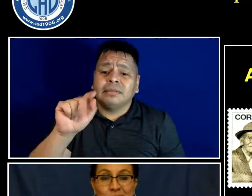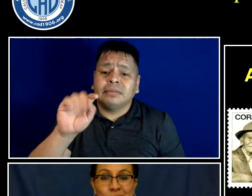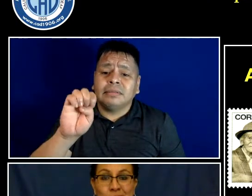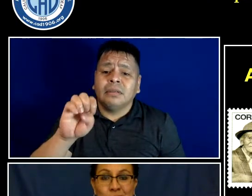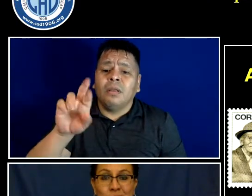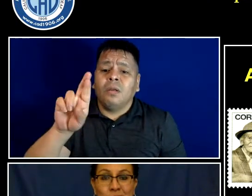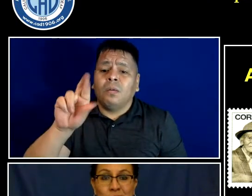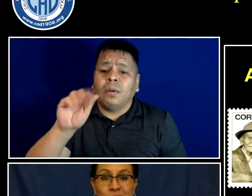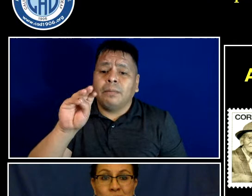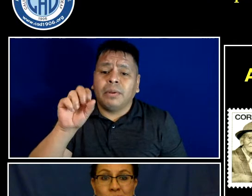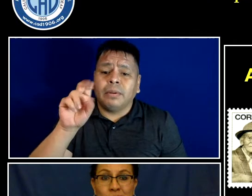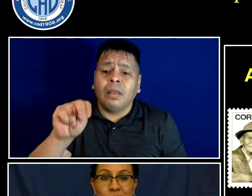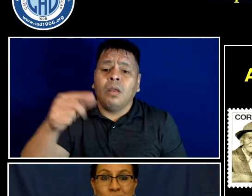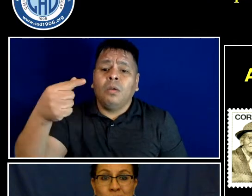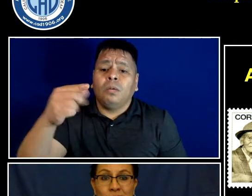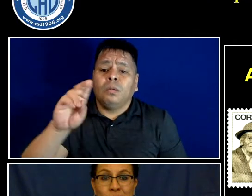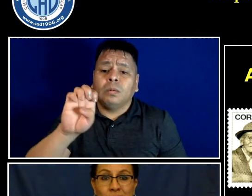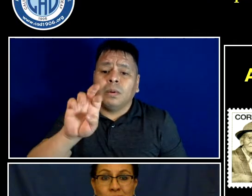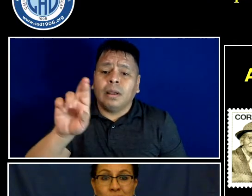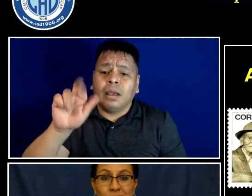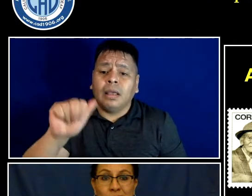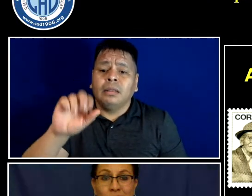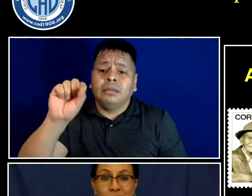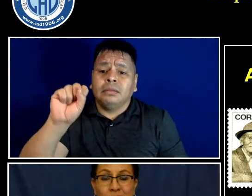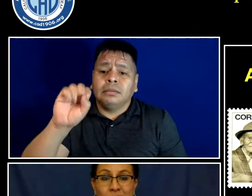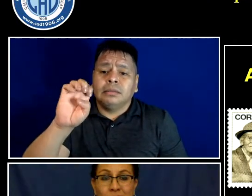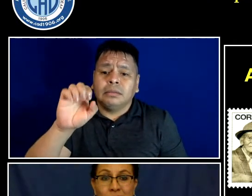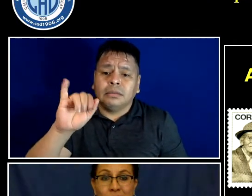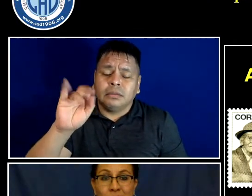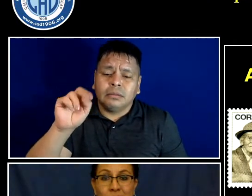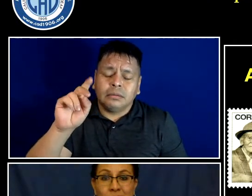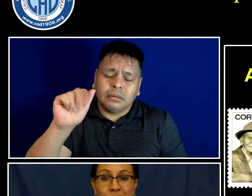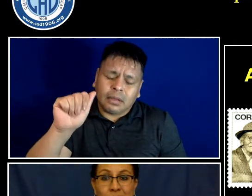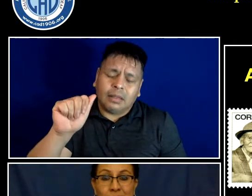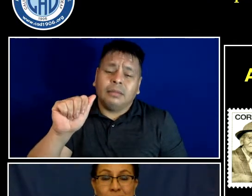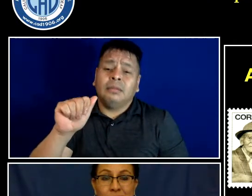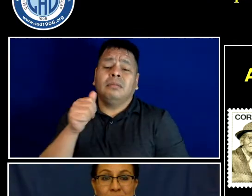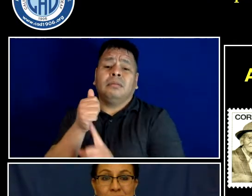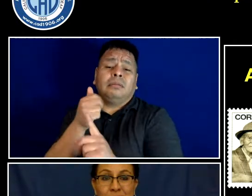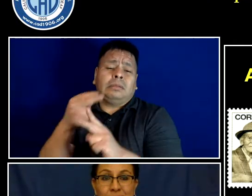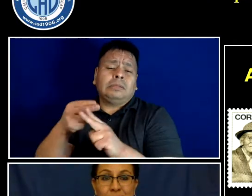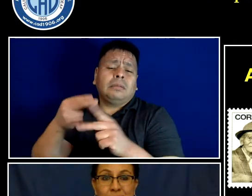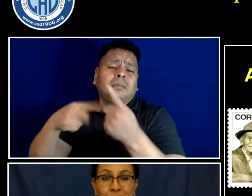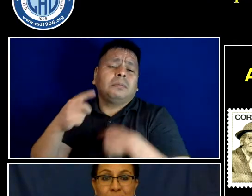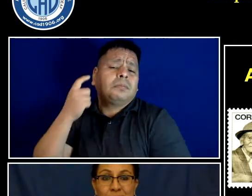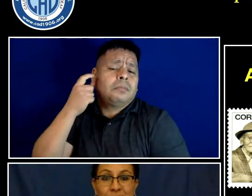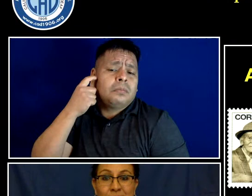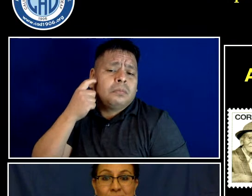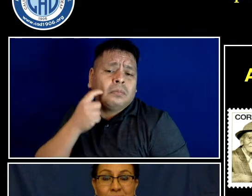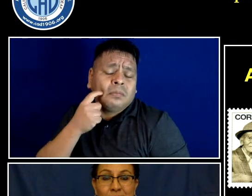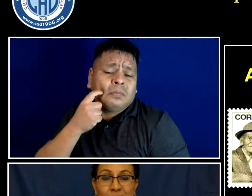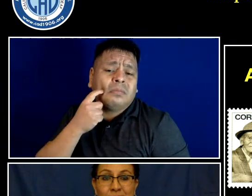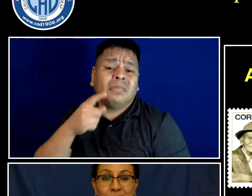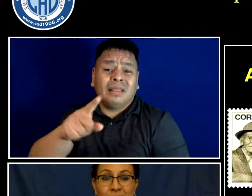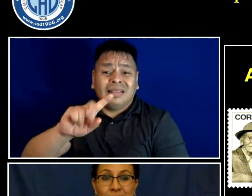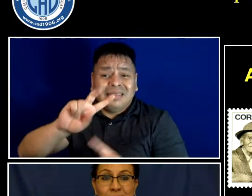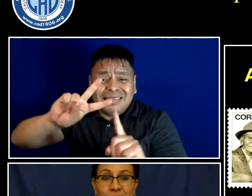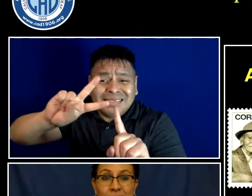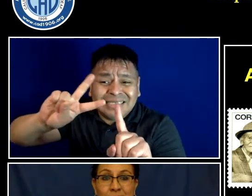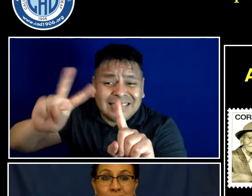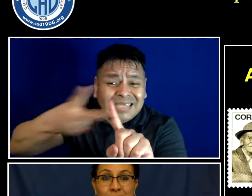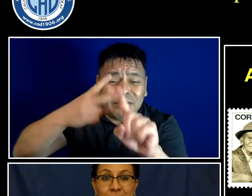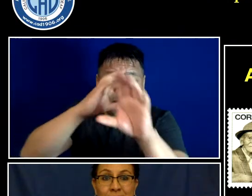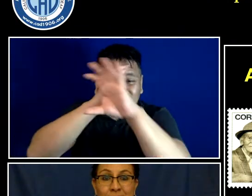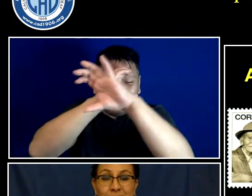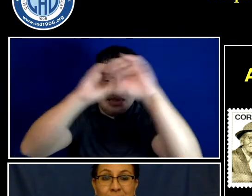Music. And also Vicente Ramón Guerrero Saldaña. Now